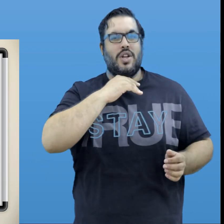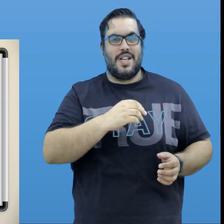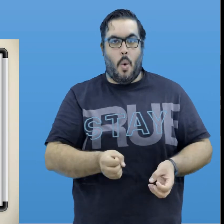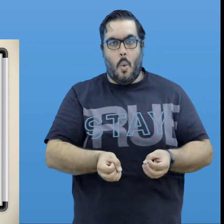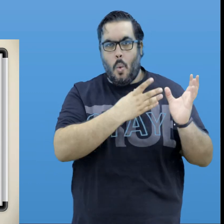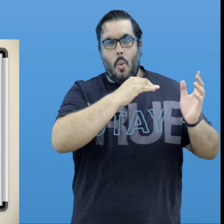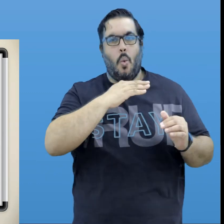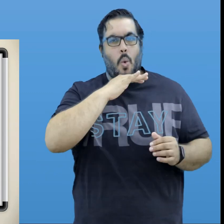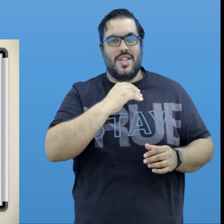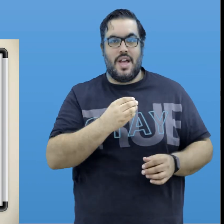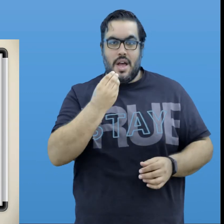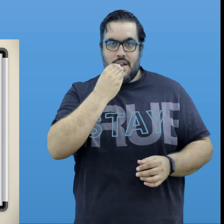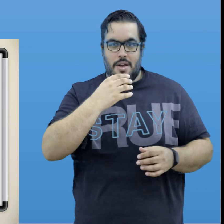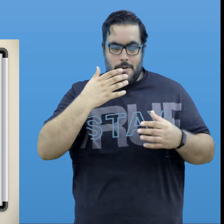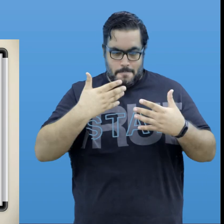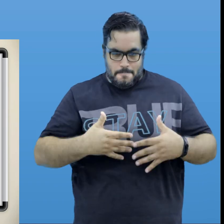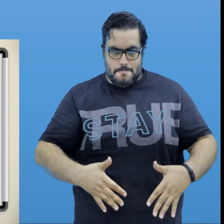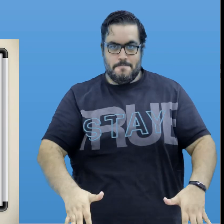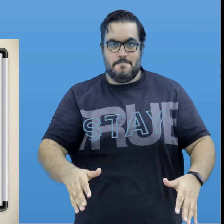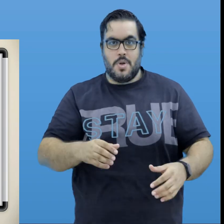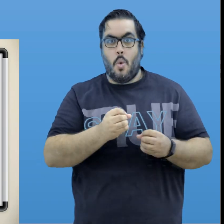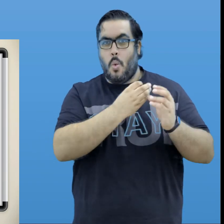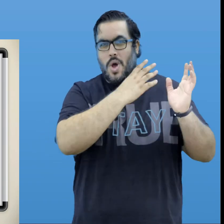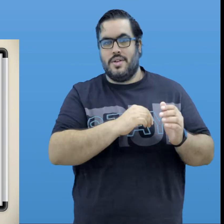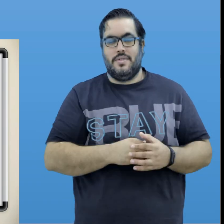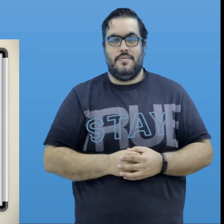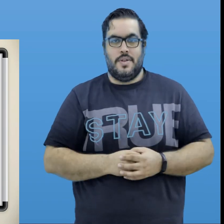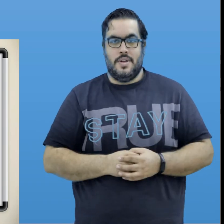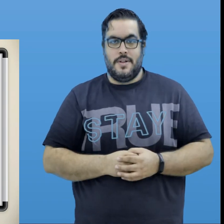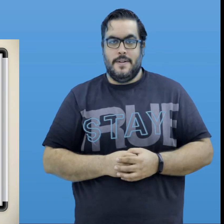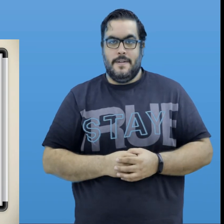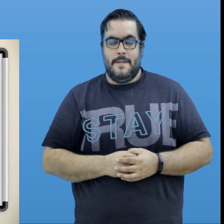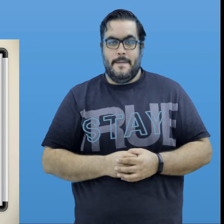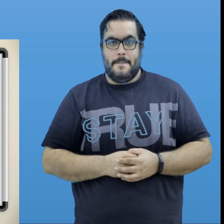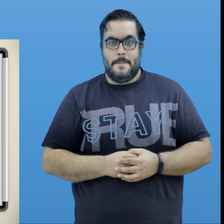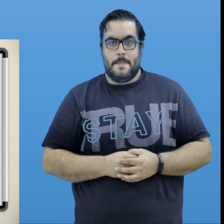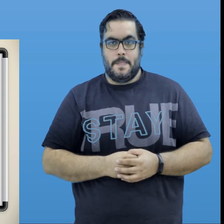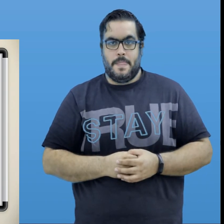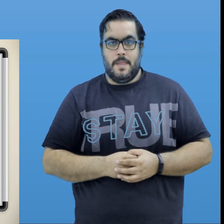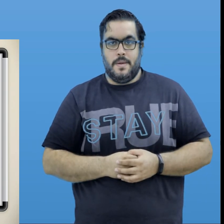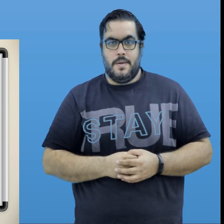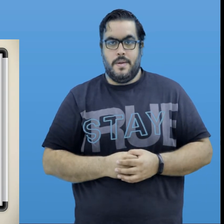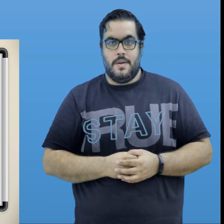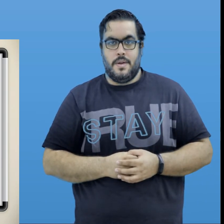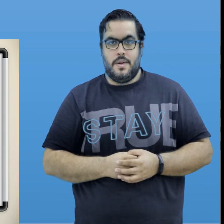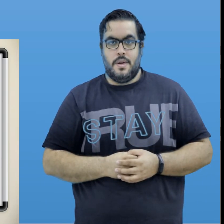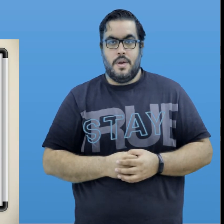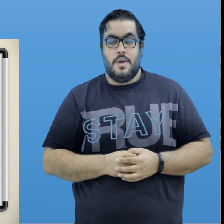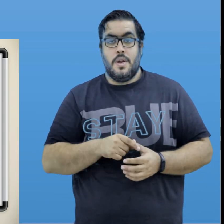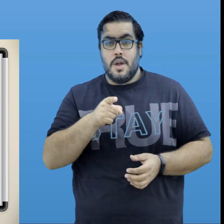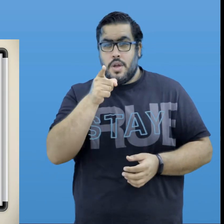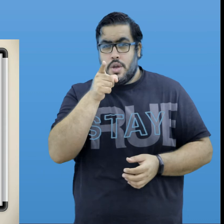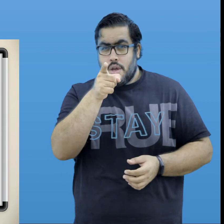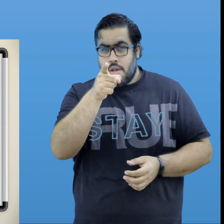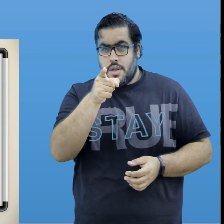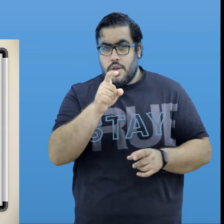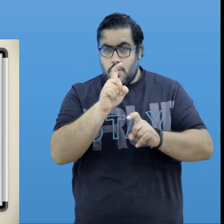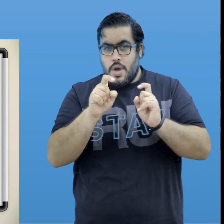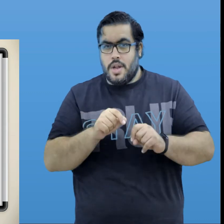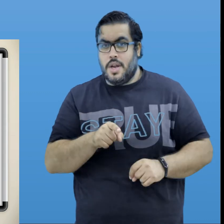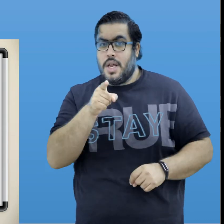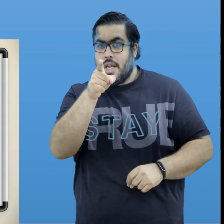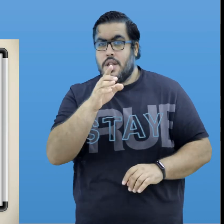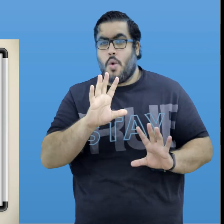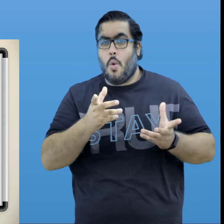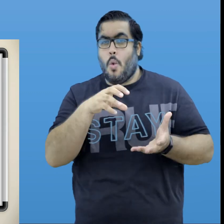course not. It's rejected. We have missing words here. So let's go back and try to figure out what these missing words are